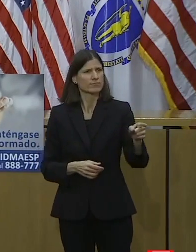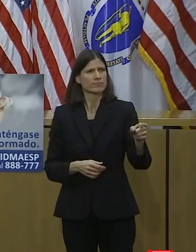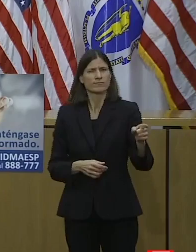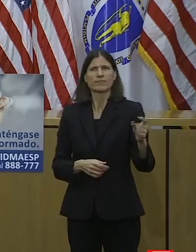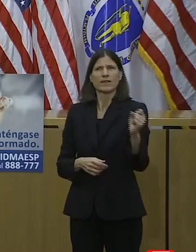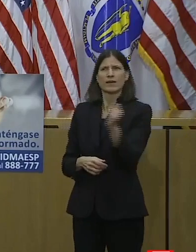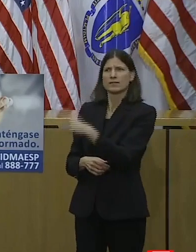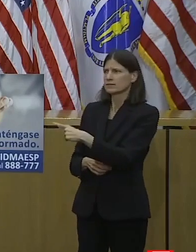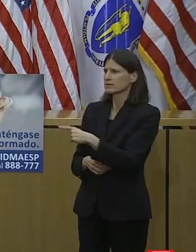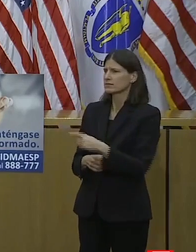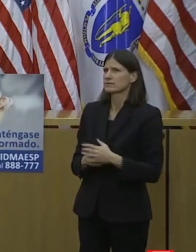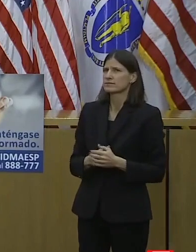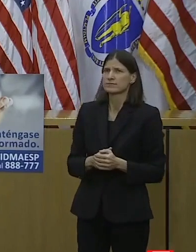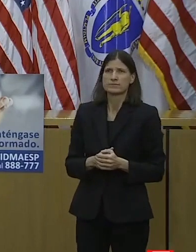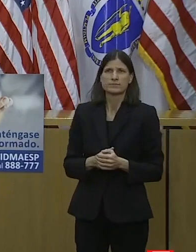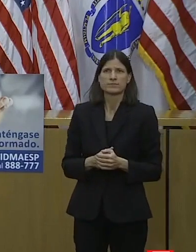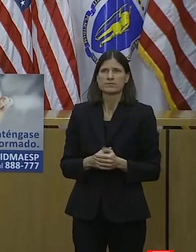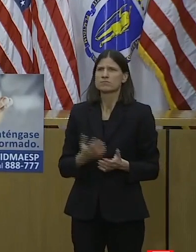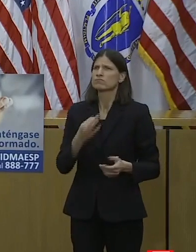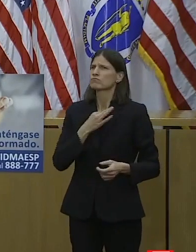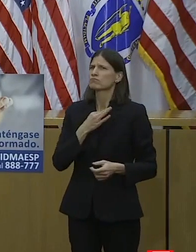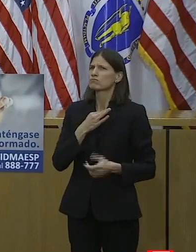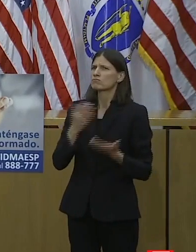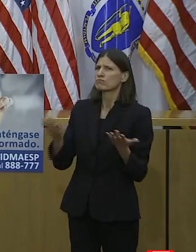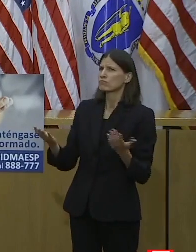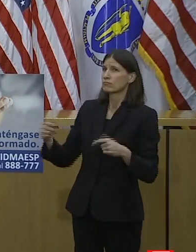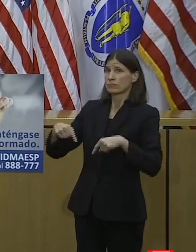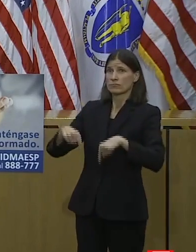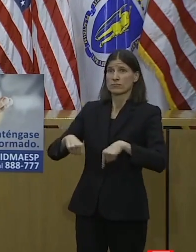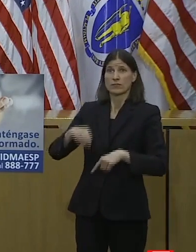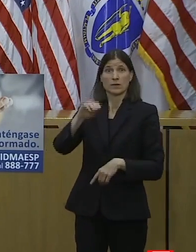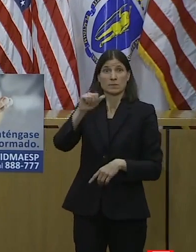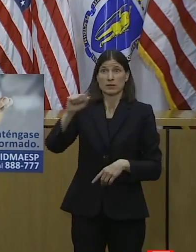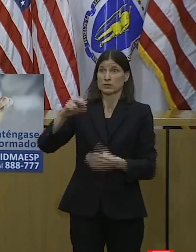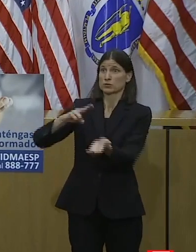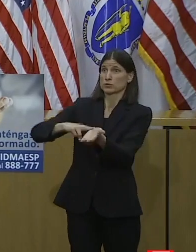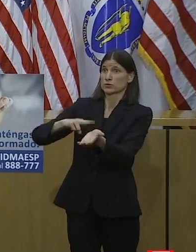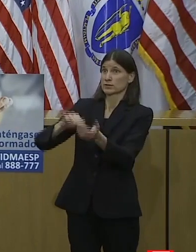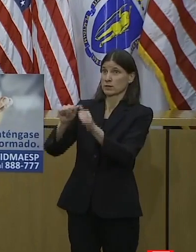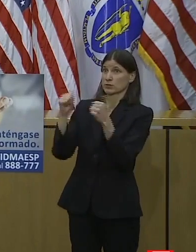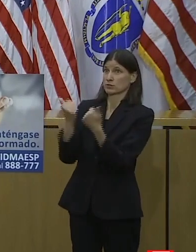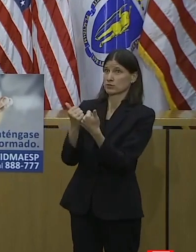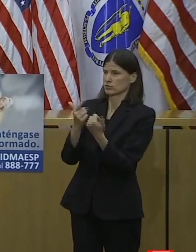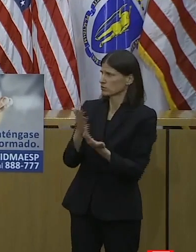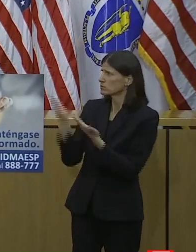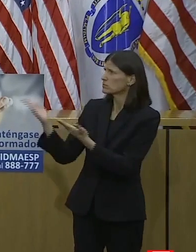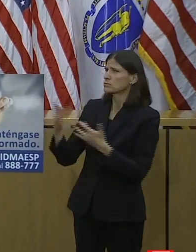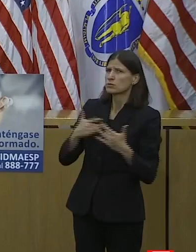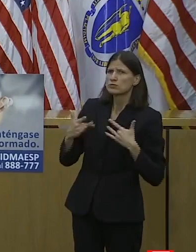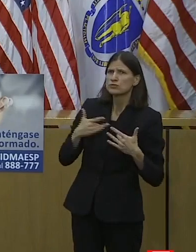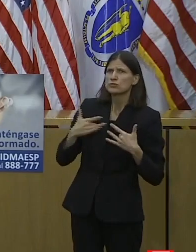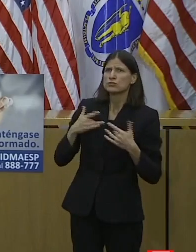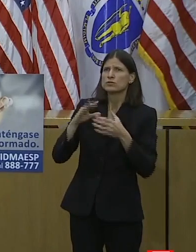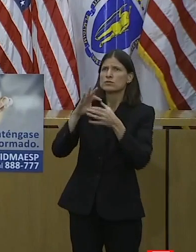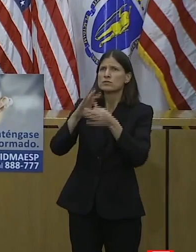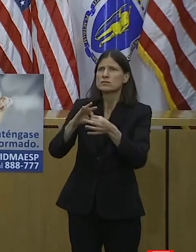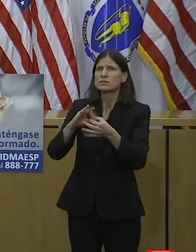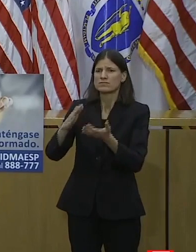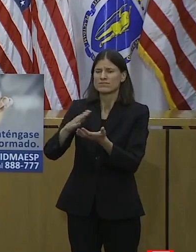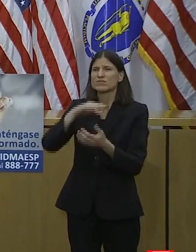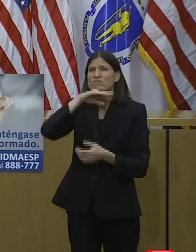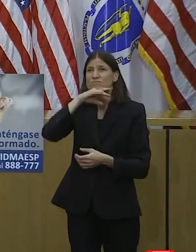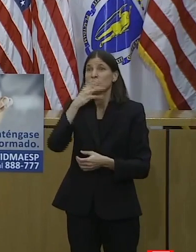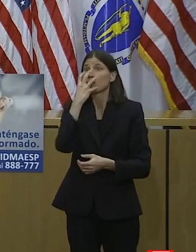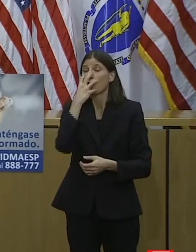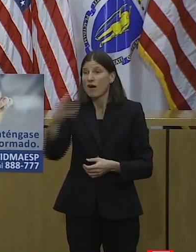mass decontamination methods. Say it's not scientific proven, effective, and they're concerned that they may